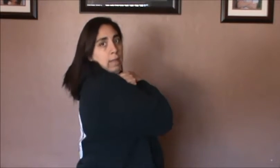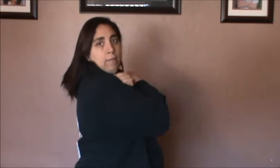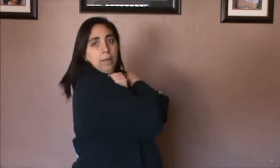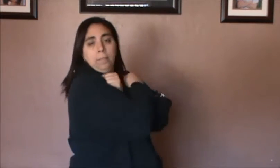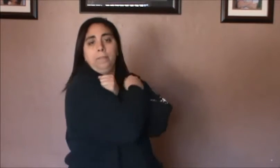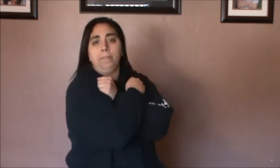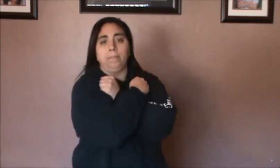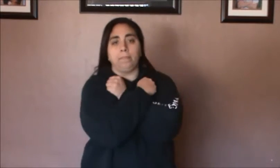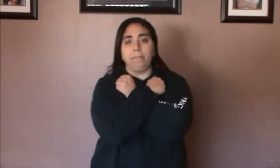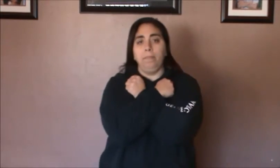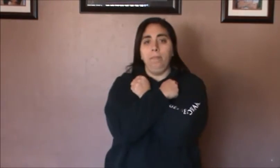Loving.